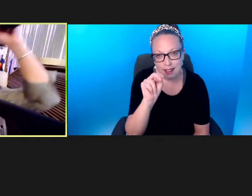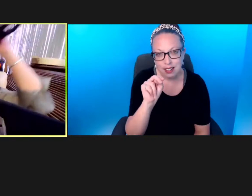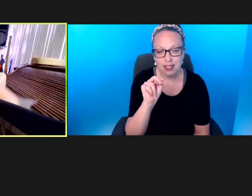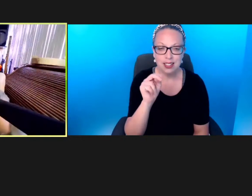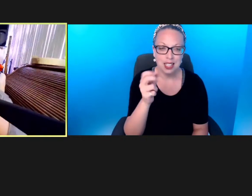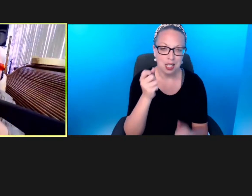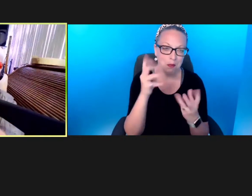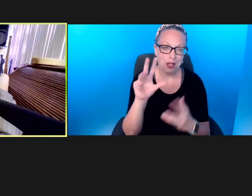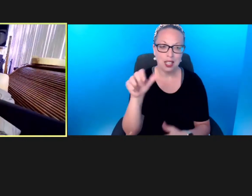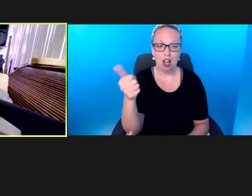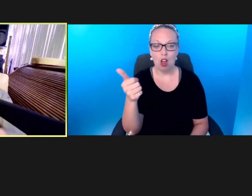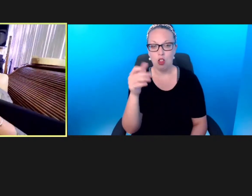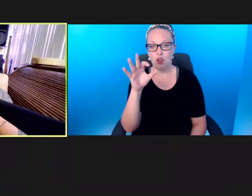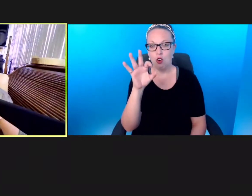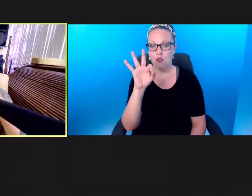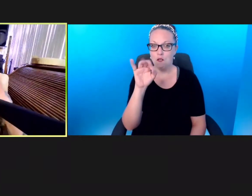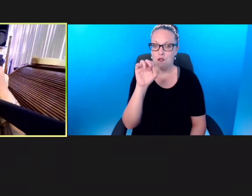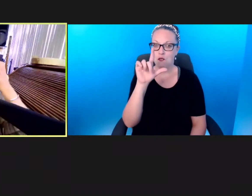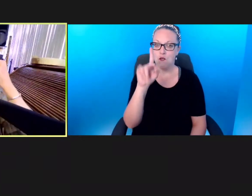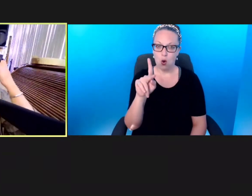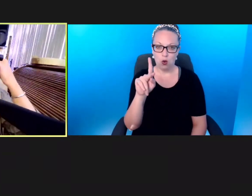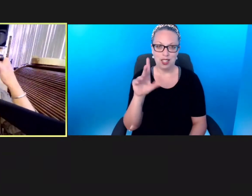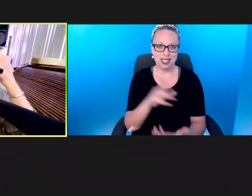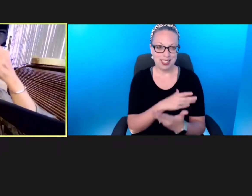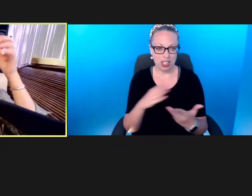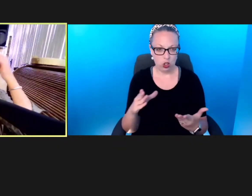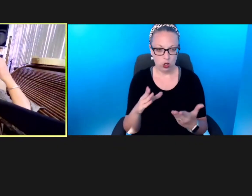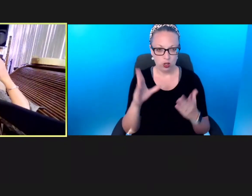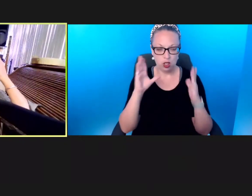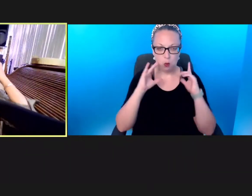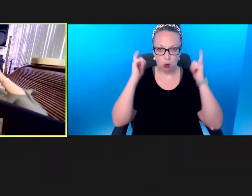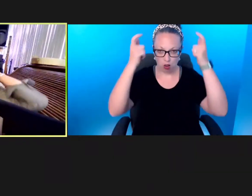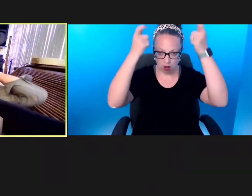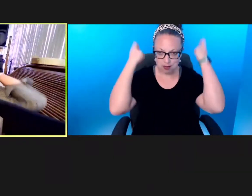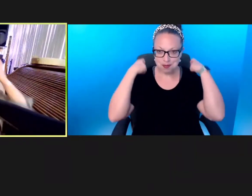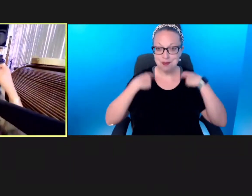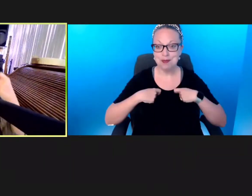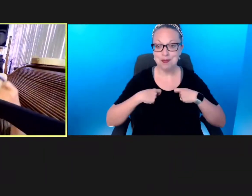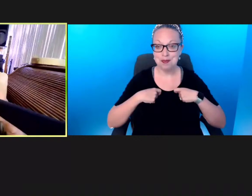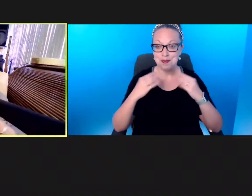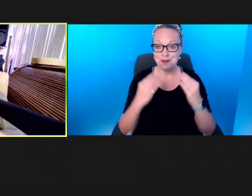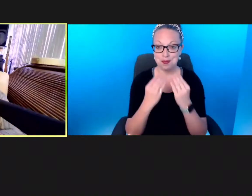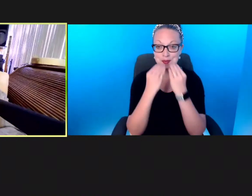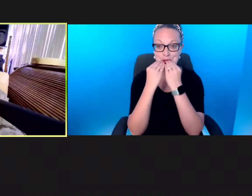of the folk singers of the day, playing a harmonica